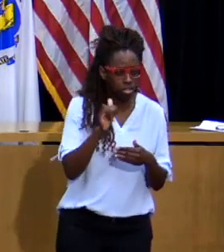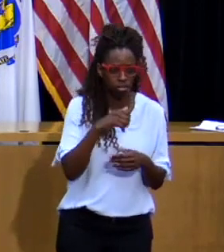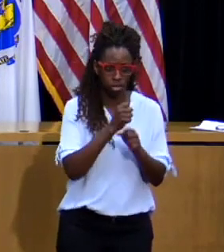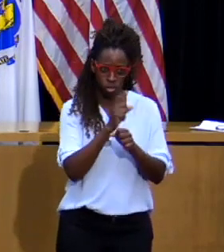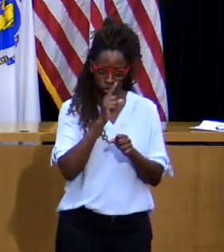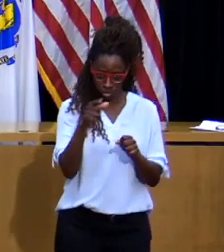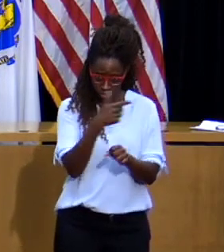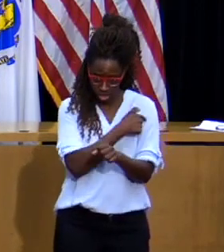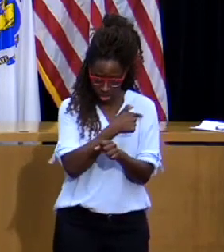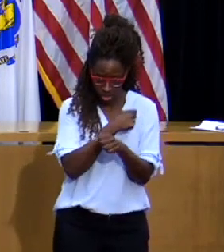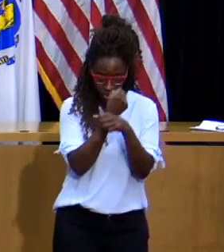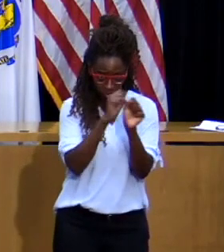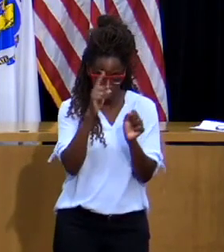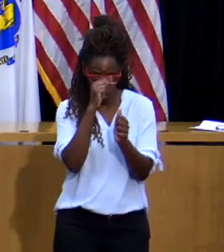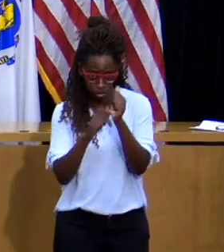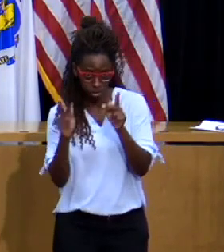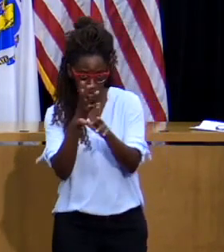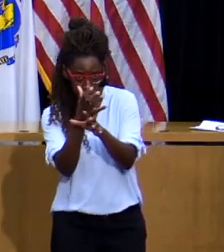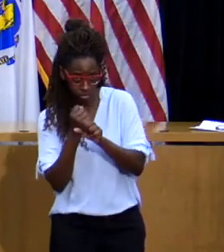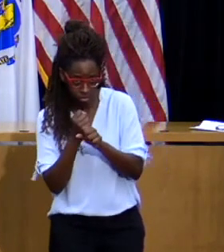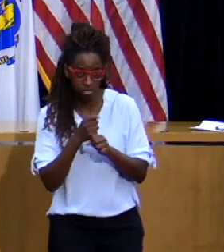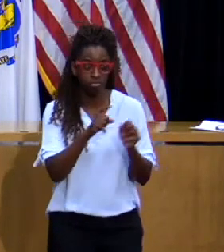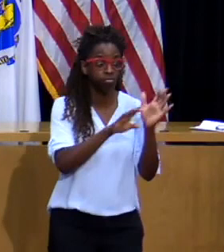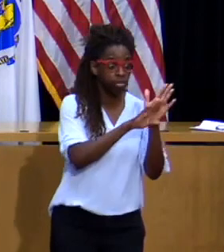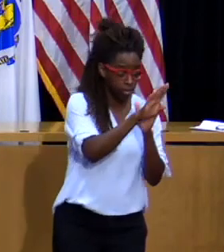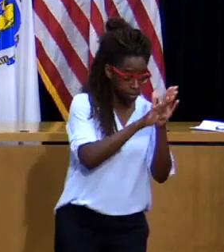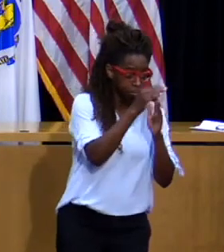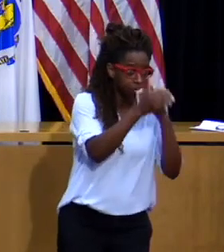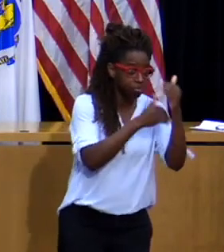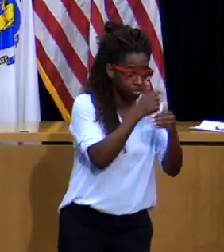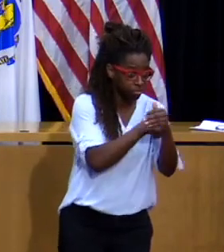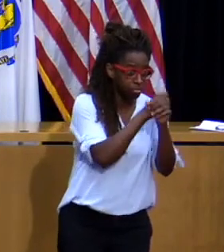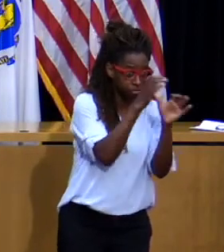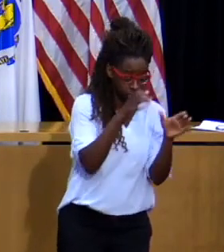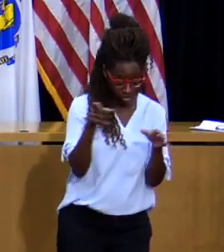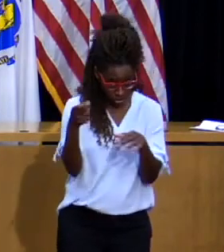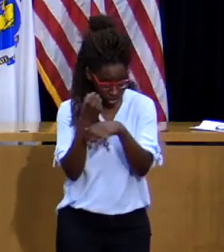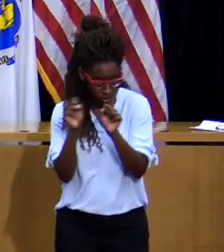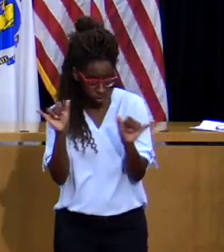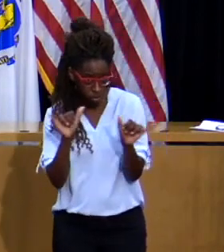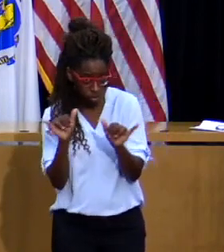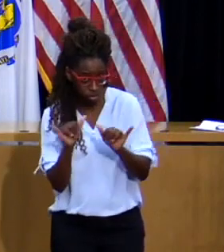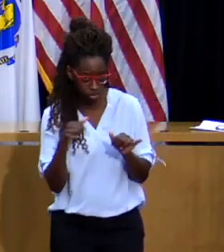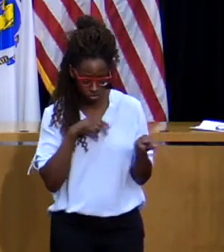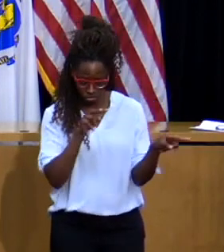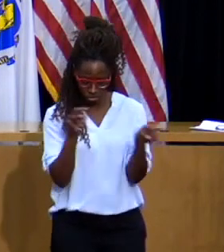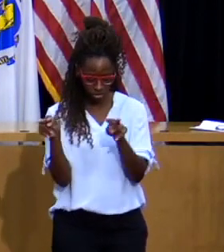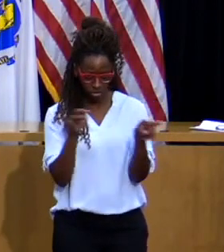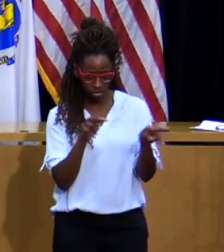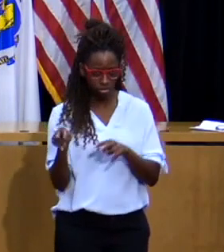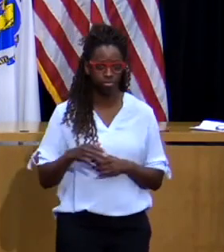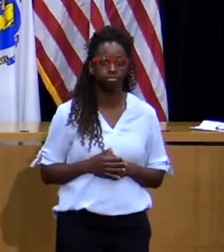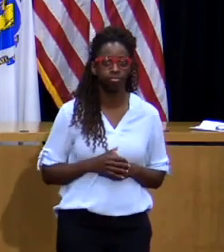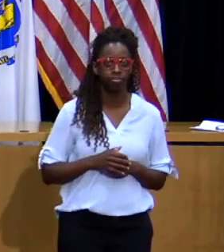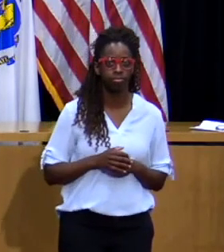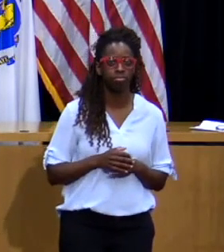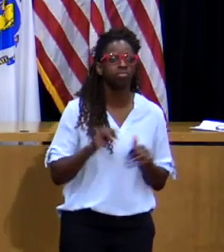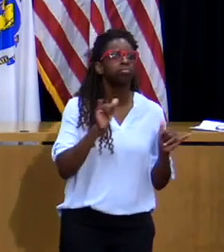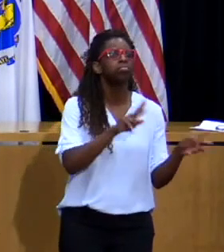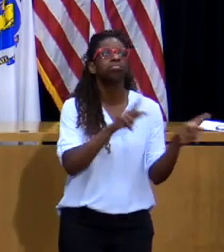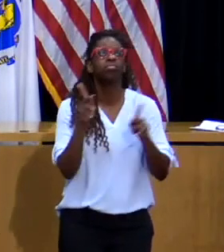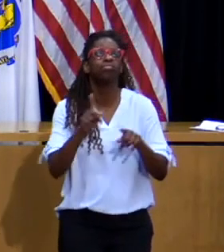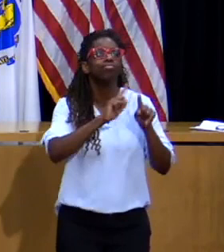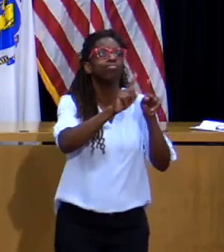efficacy, and really are the same on the safety side as they have been for vaccines that have been approved over the last 2 decades and